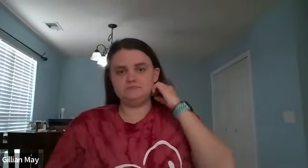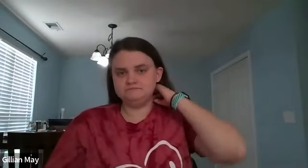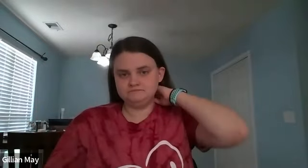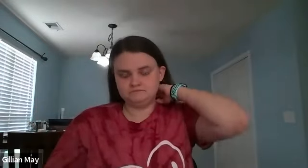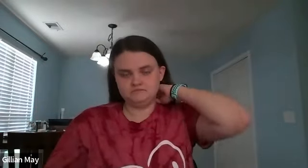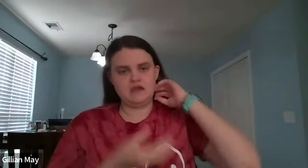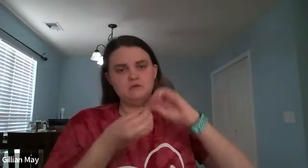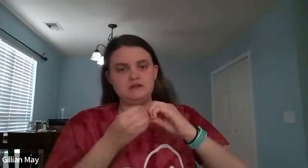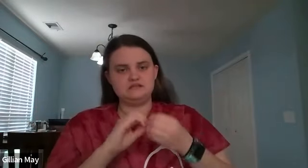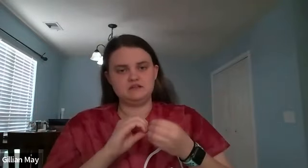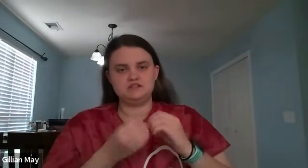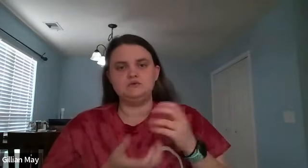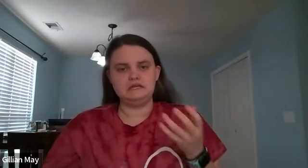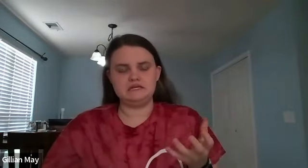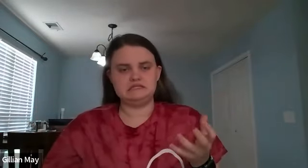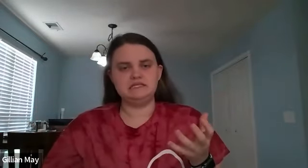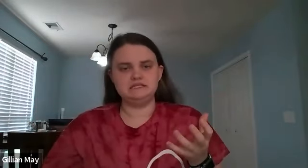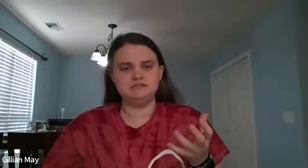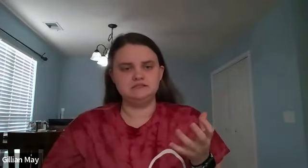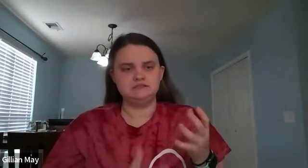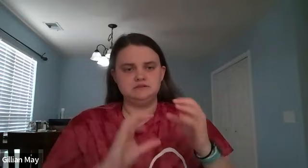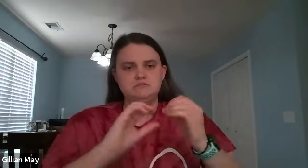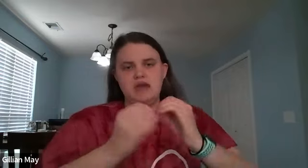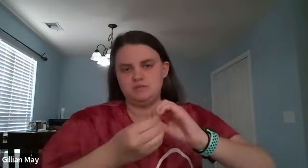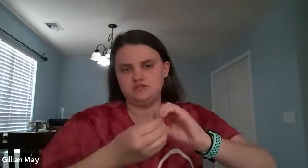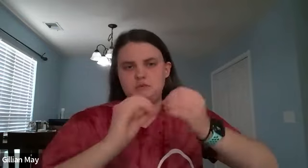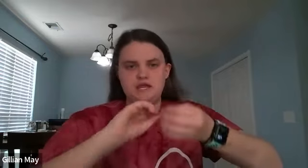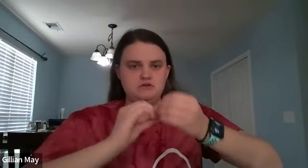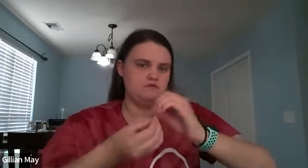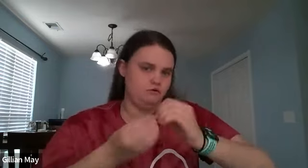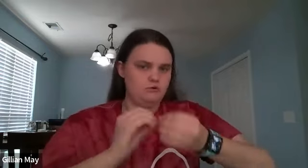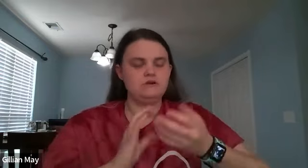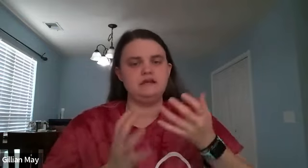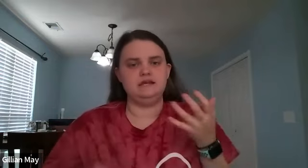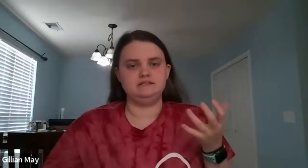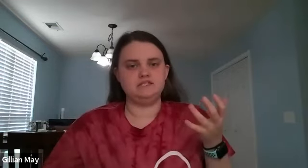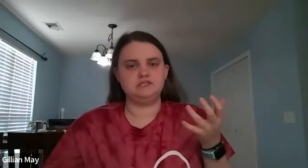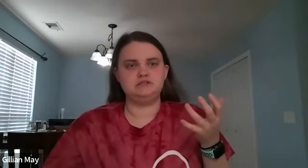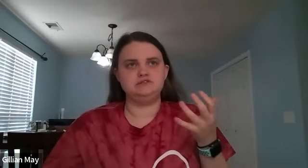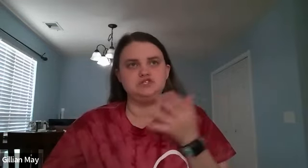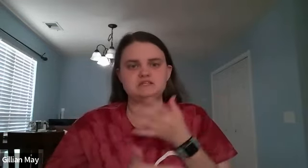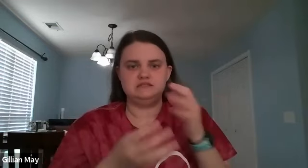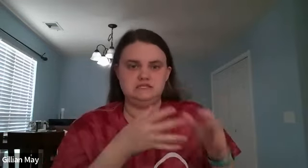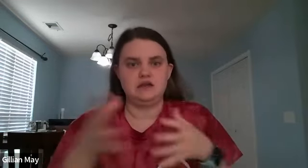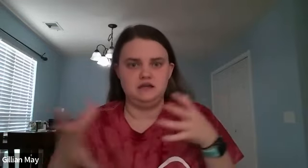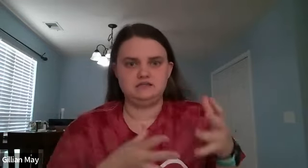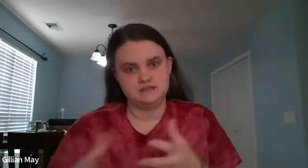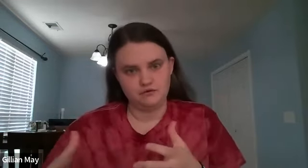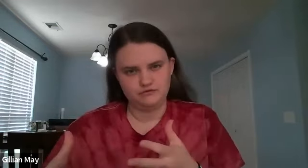And that one is also, it doesn't matter which way you go forward. It's just the sign itself.